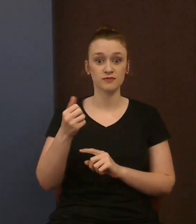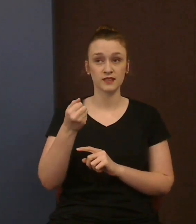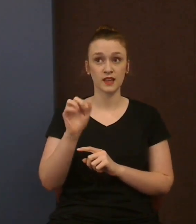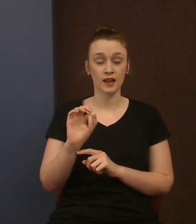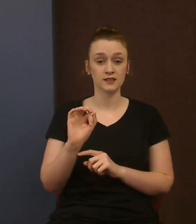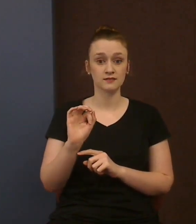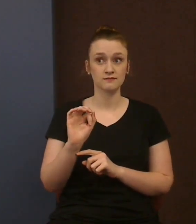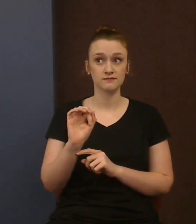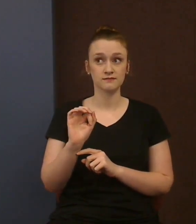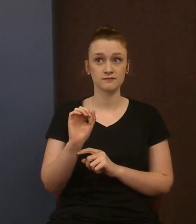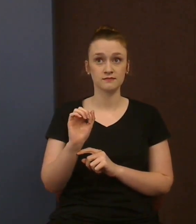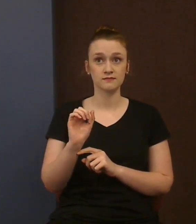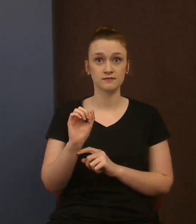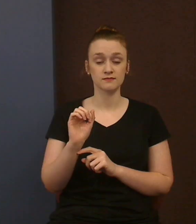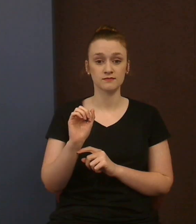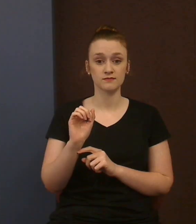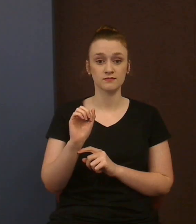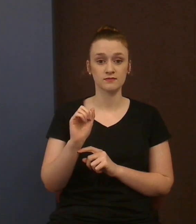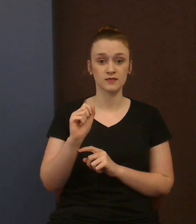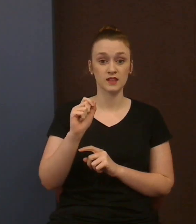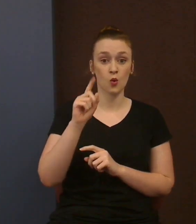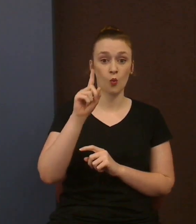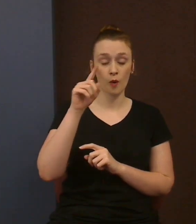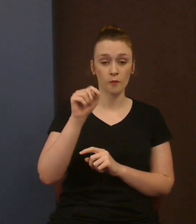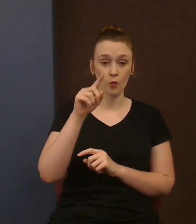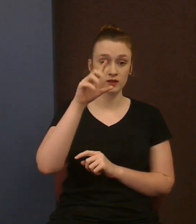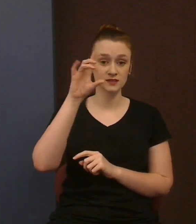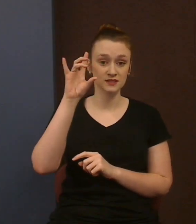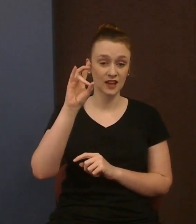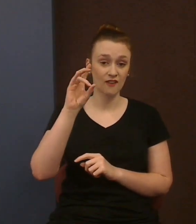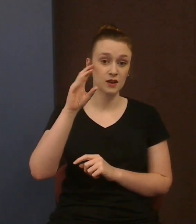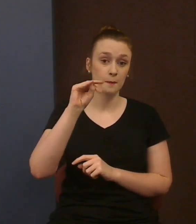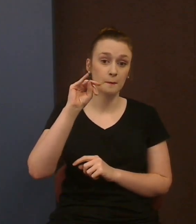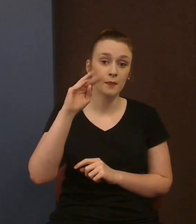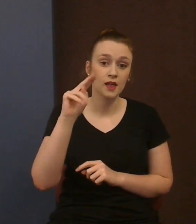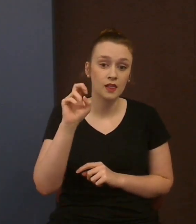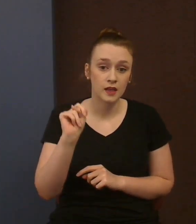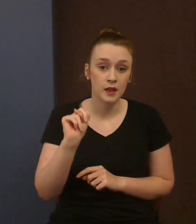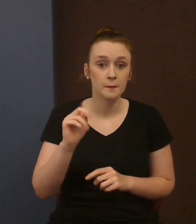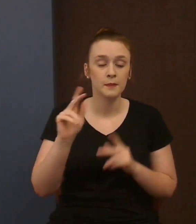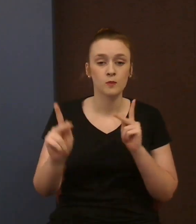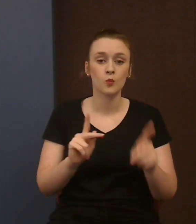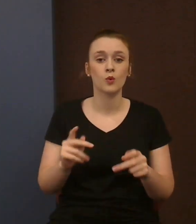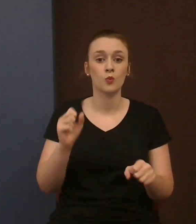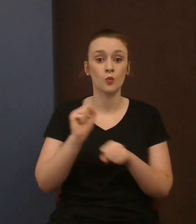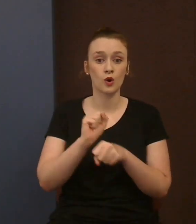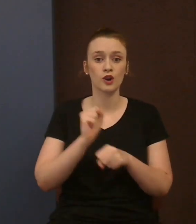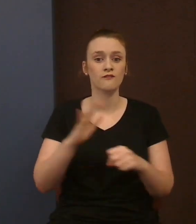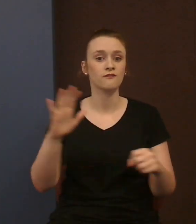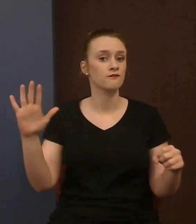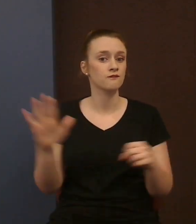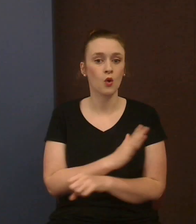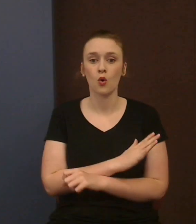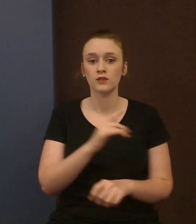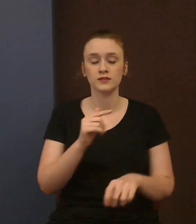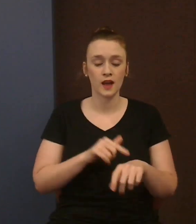1.7 million people were working full-time. Those 1.7 million people were